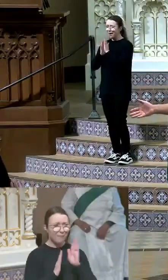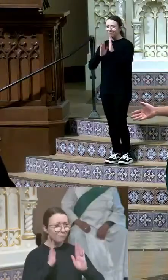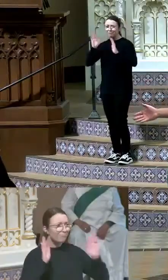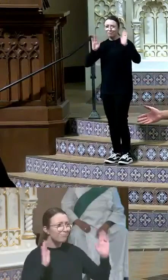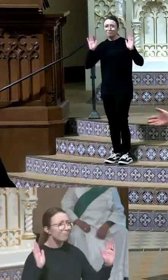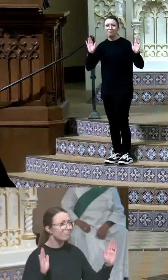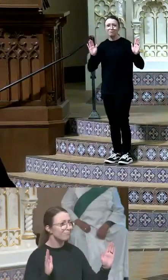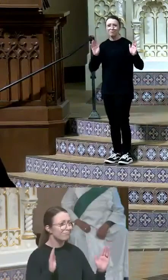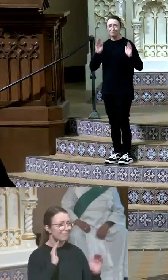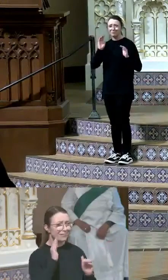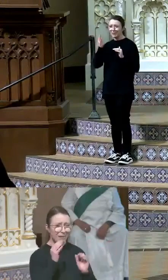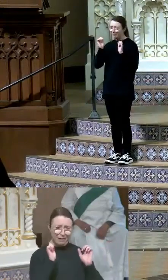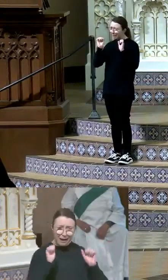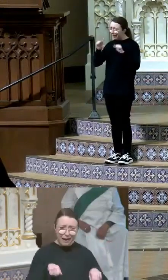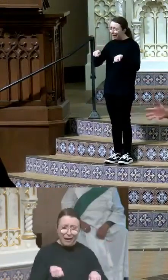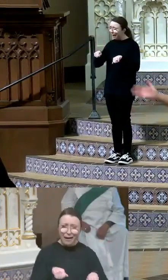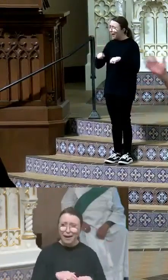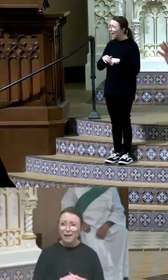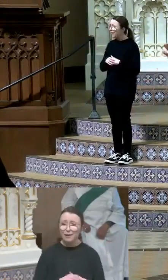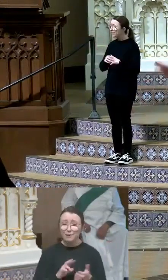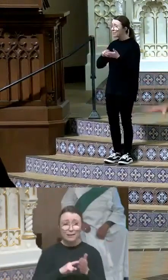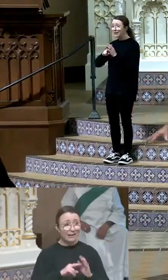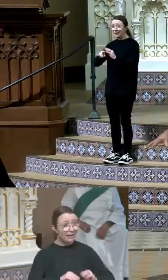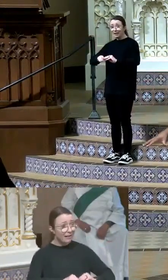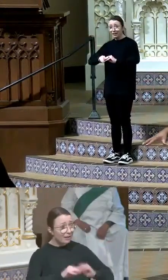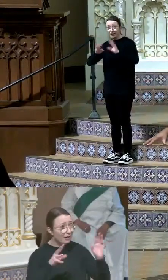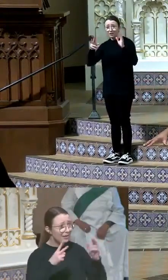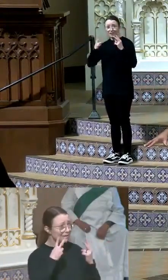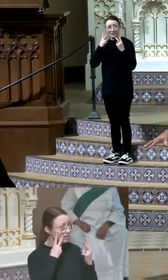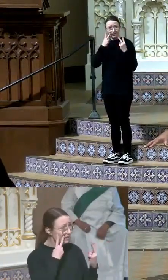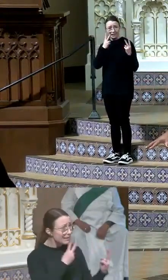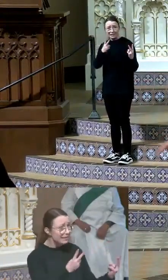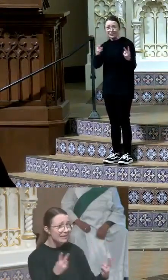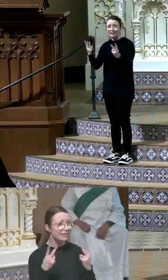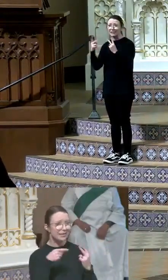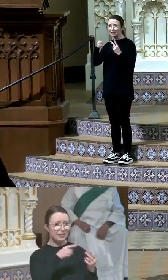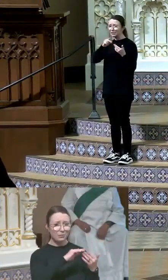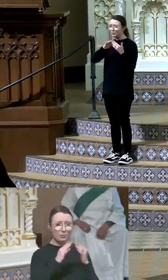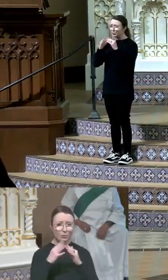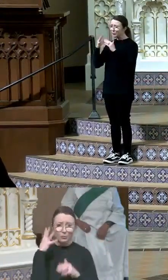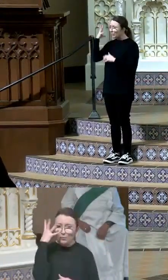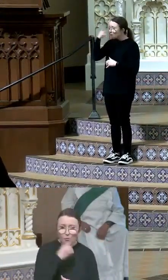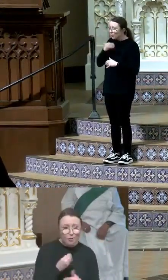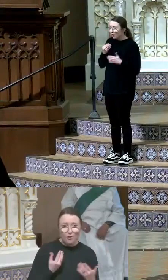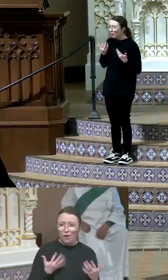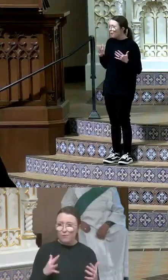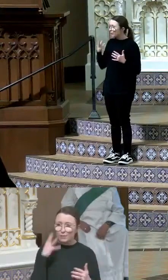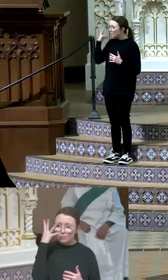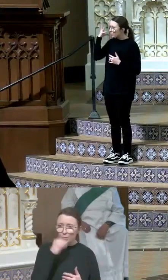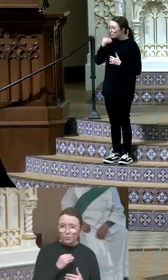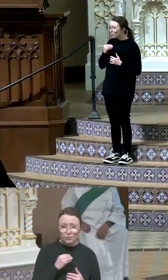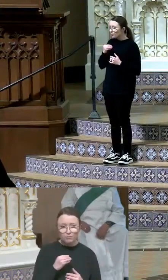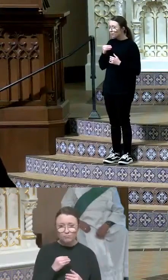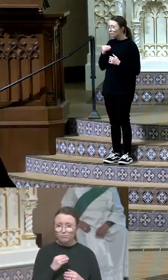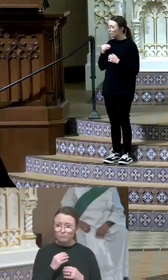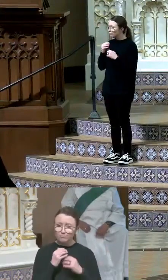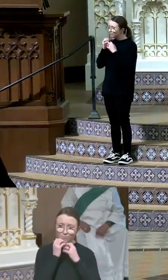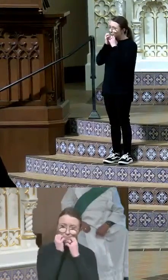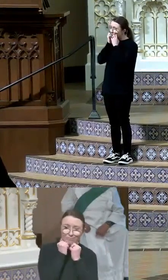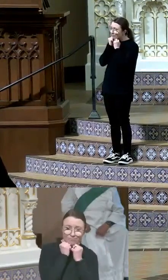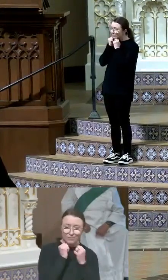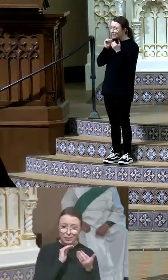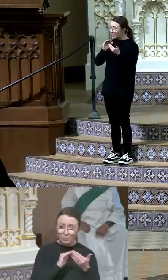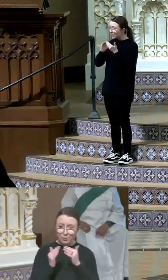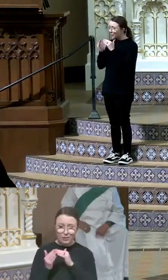the folks here. We have the richness right here. Make sure that someone is